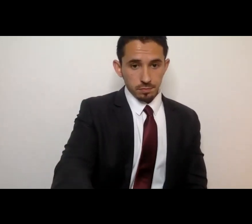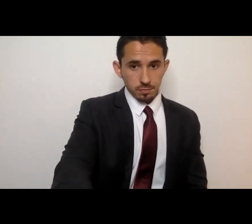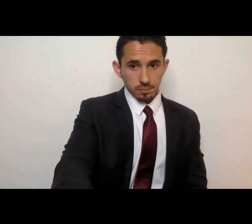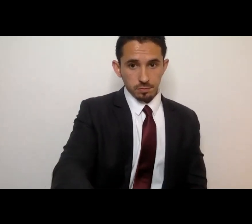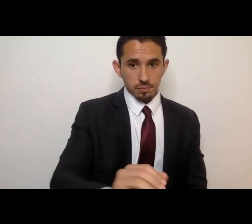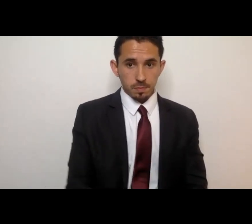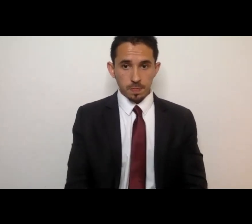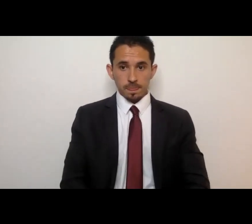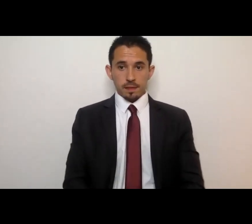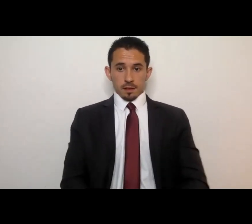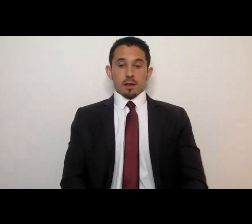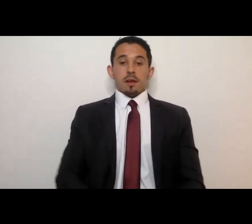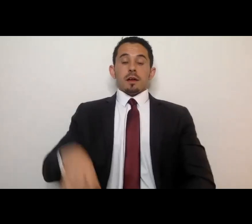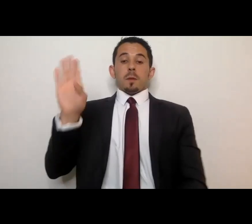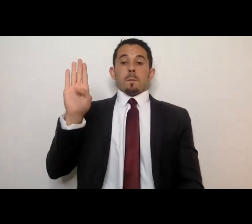antibody.